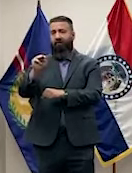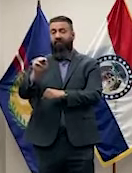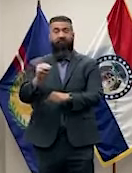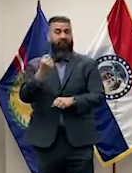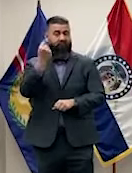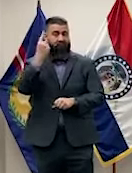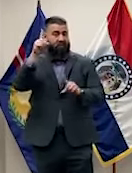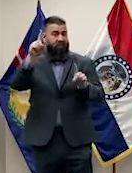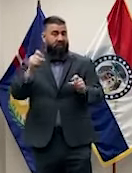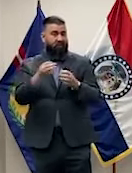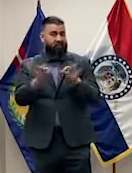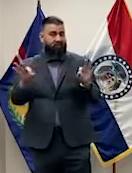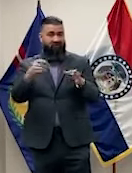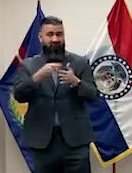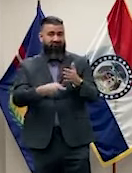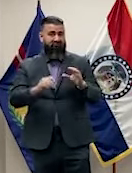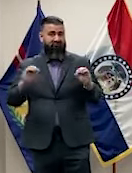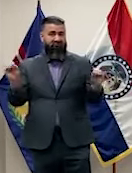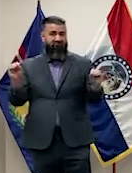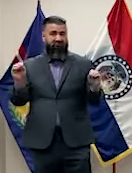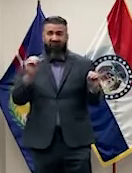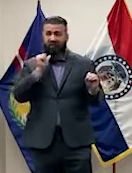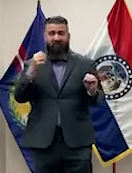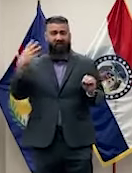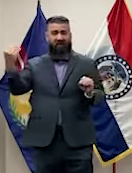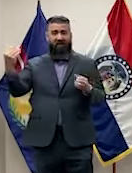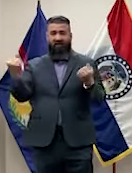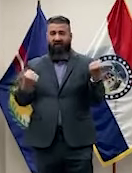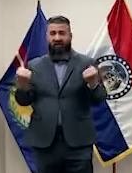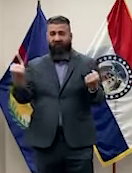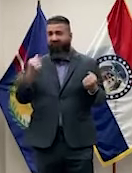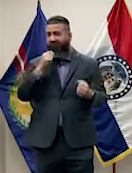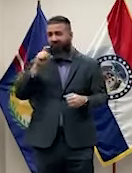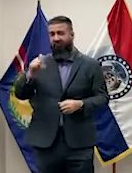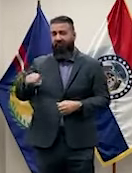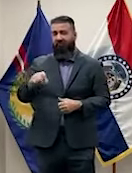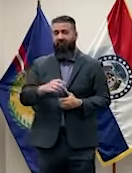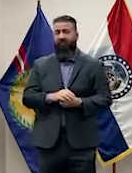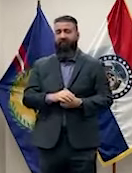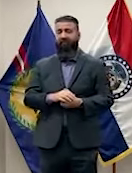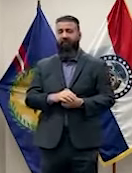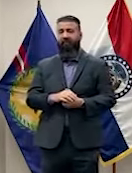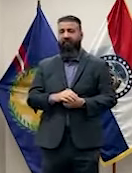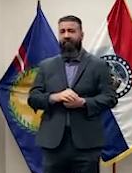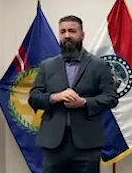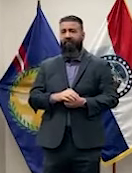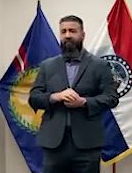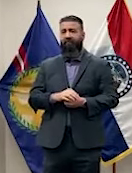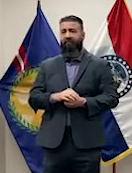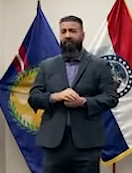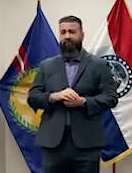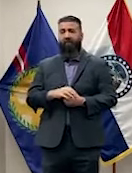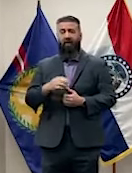to leave your vehicle. For those looking for vaccine, locations are also listed at